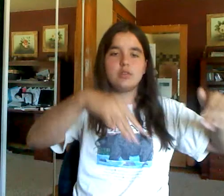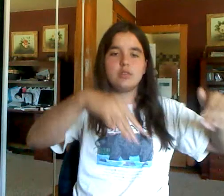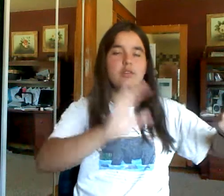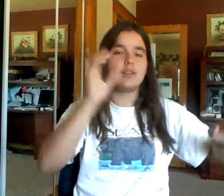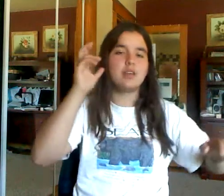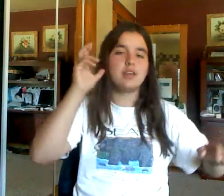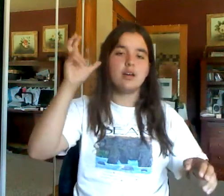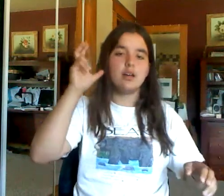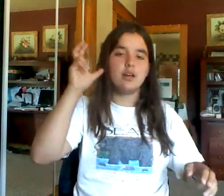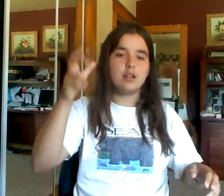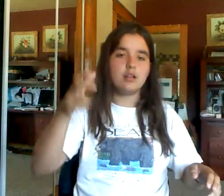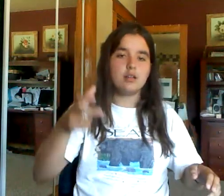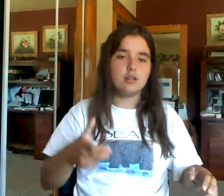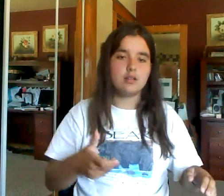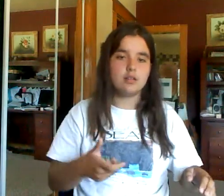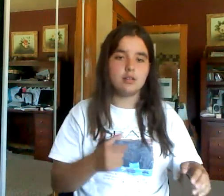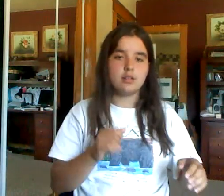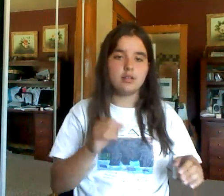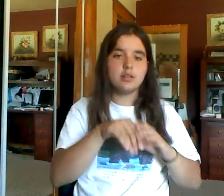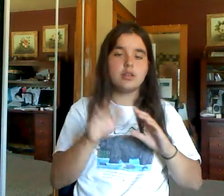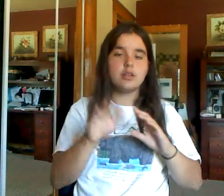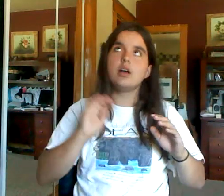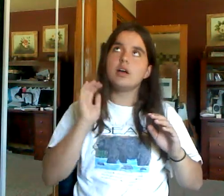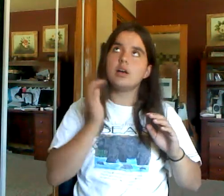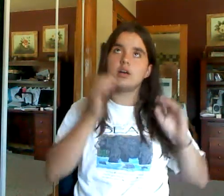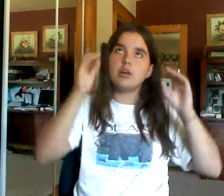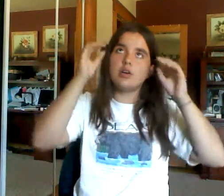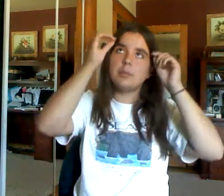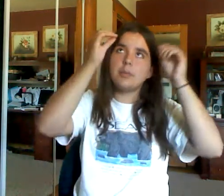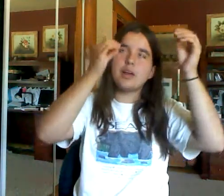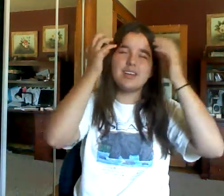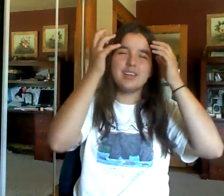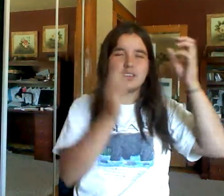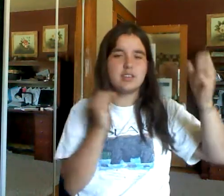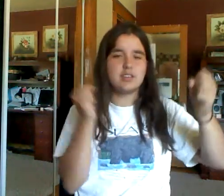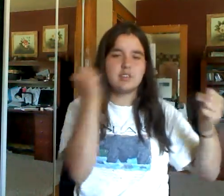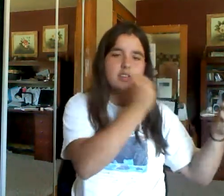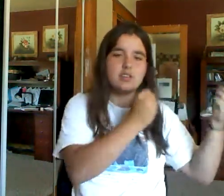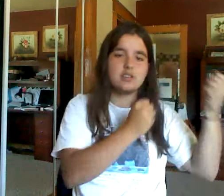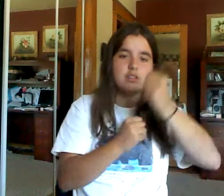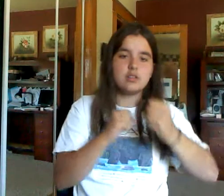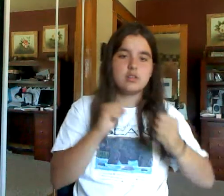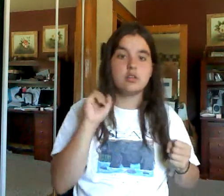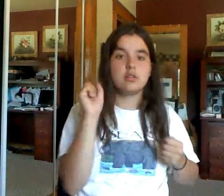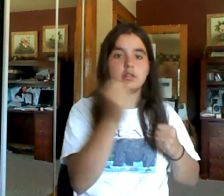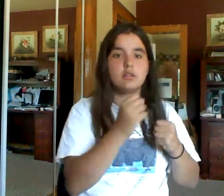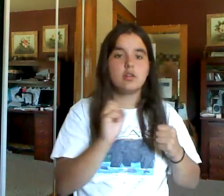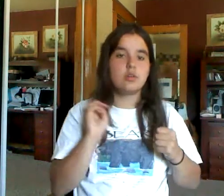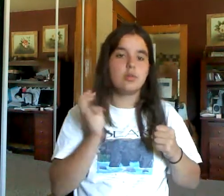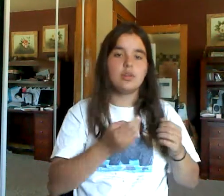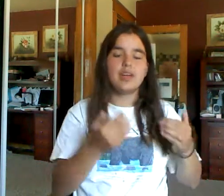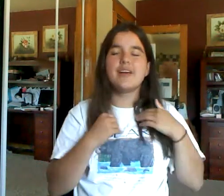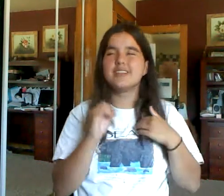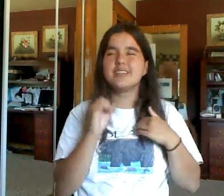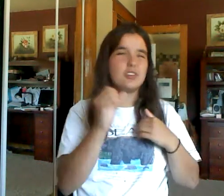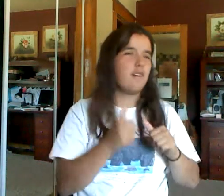and in our minds at war, we'll have so far to go.